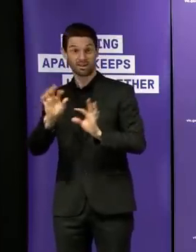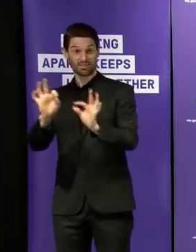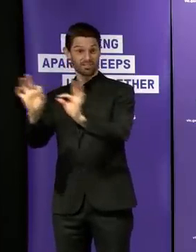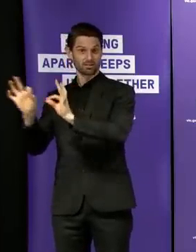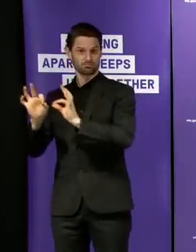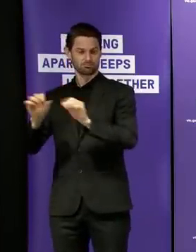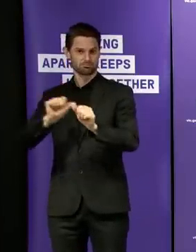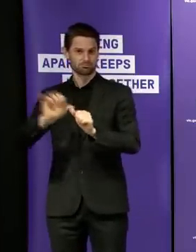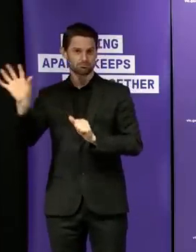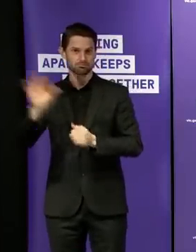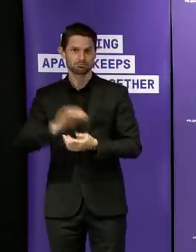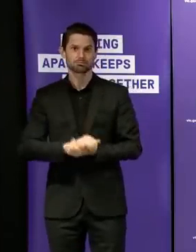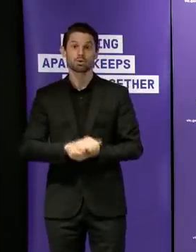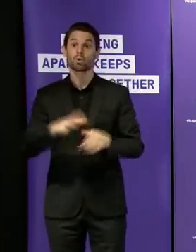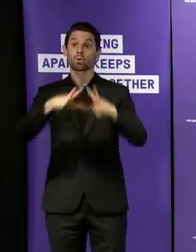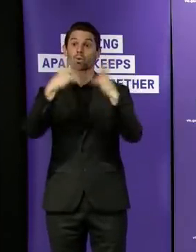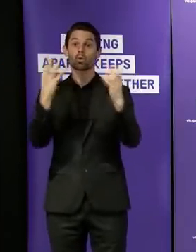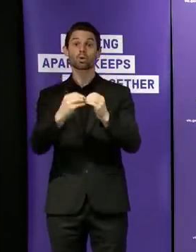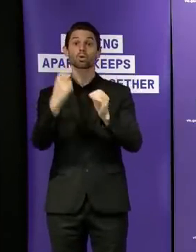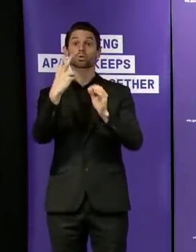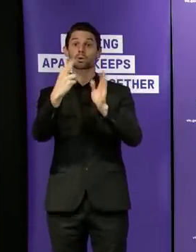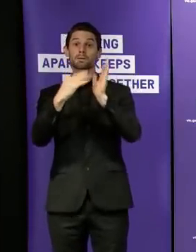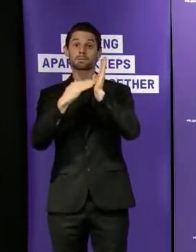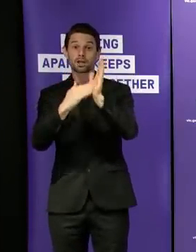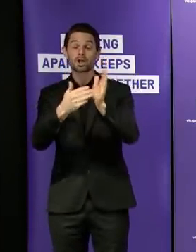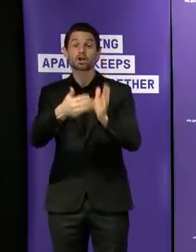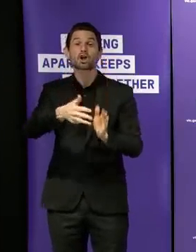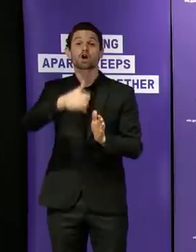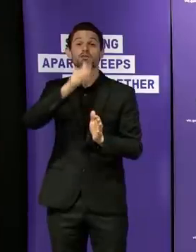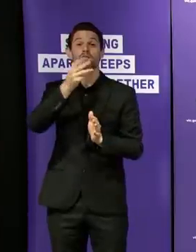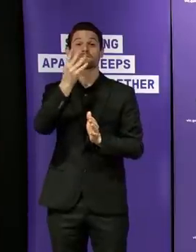care. A total of